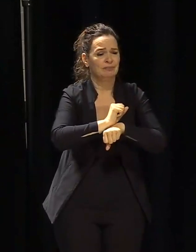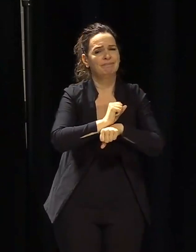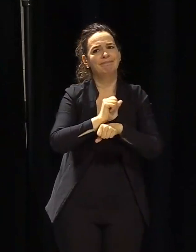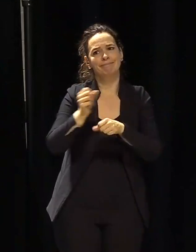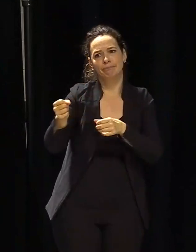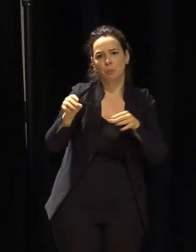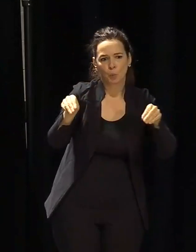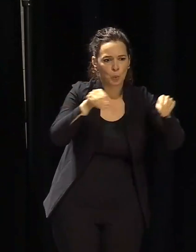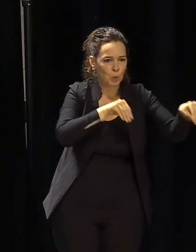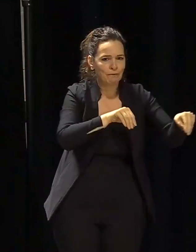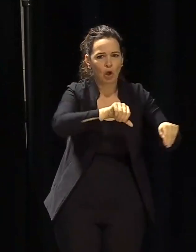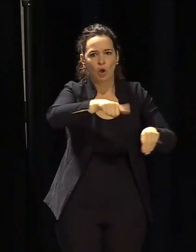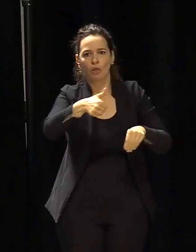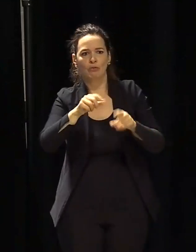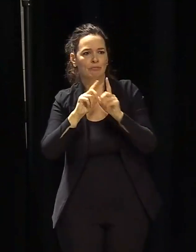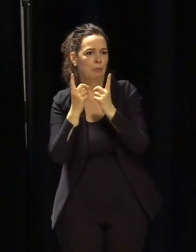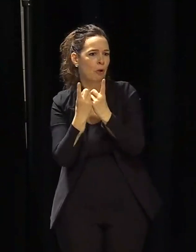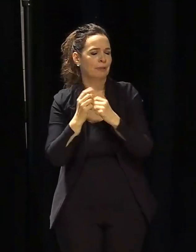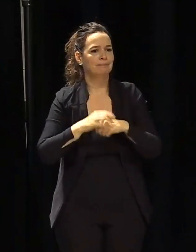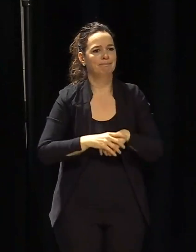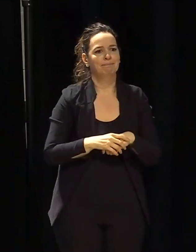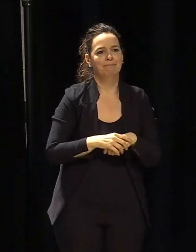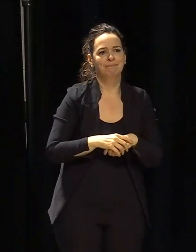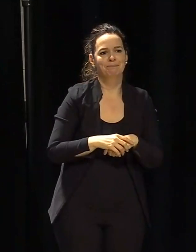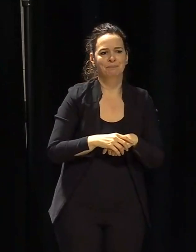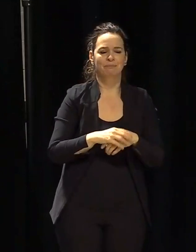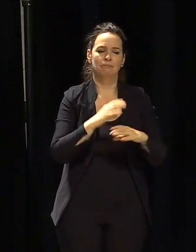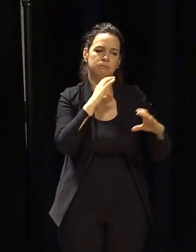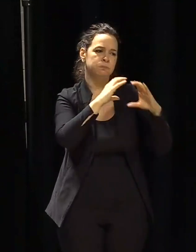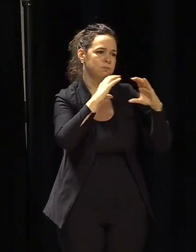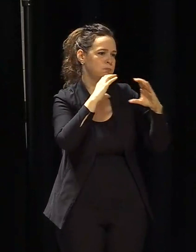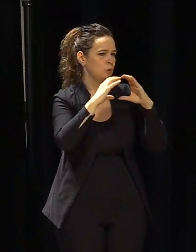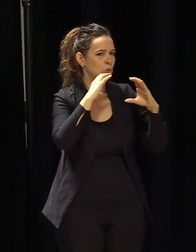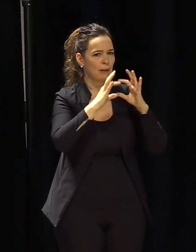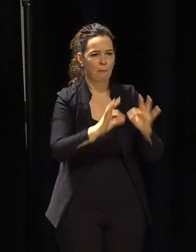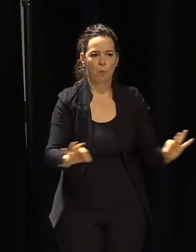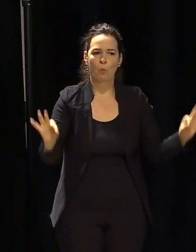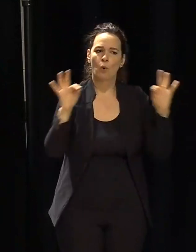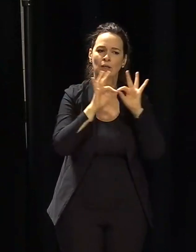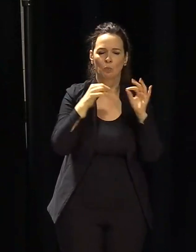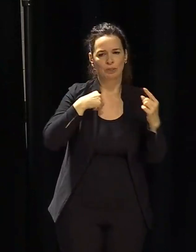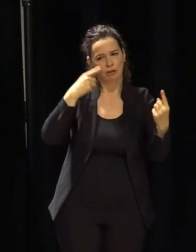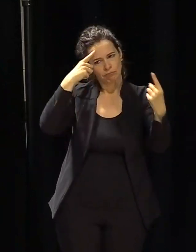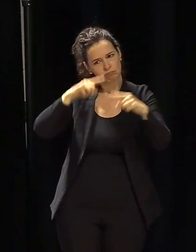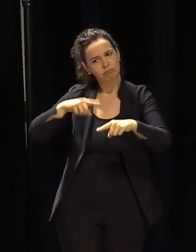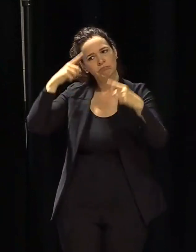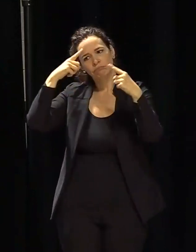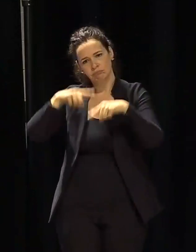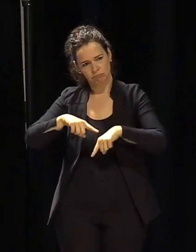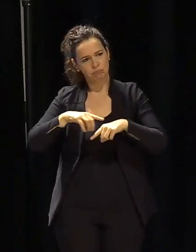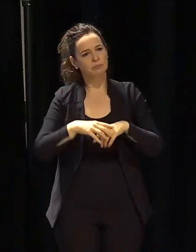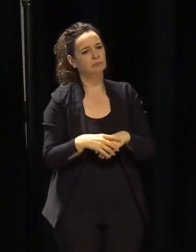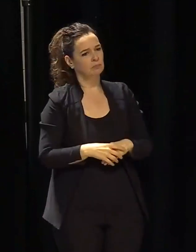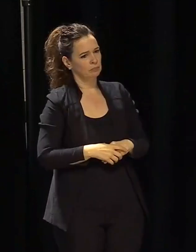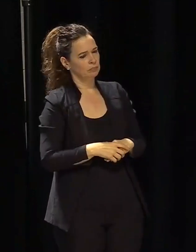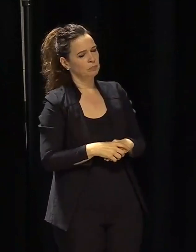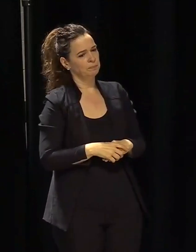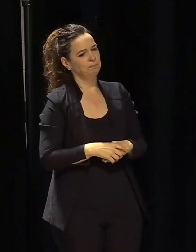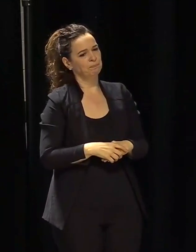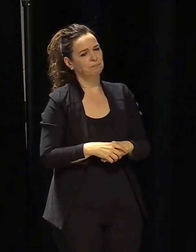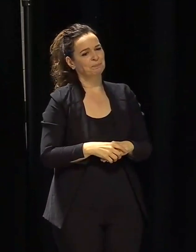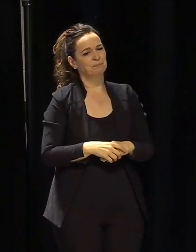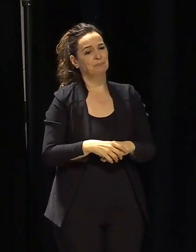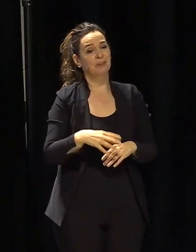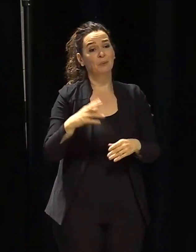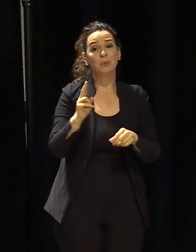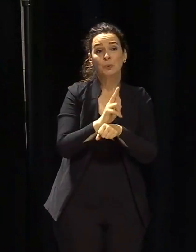smart. That's a welcome approach from the state. And then there's already, when you look at the volunteer lists, you